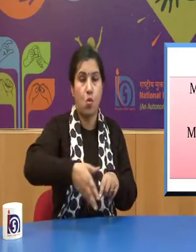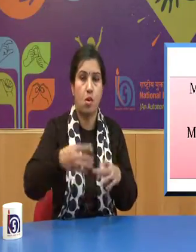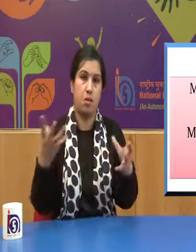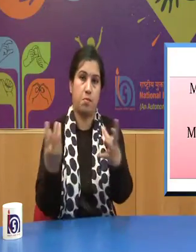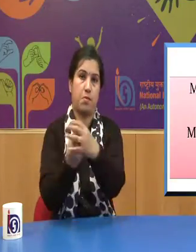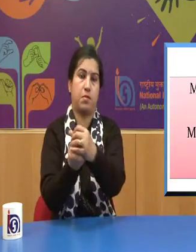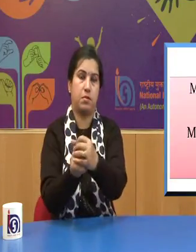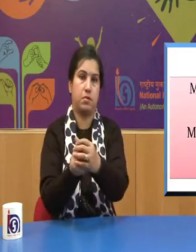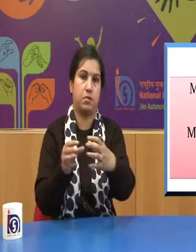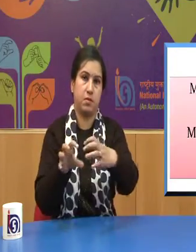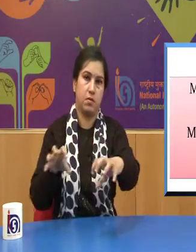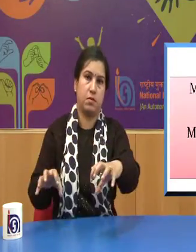landlords.